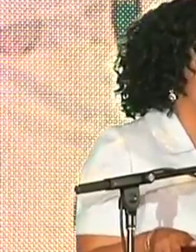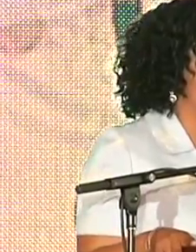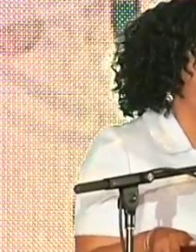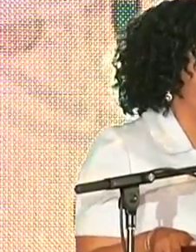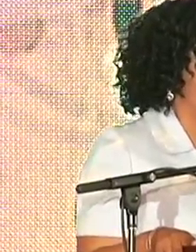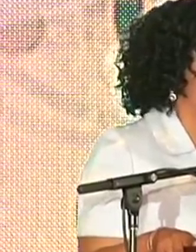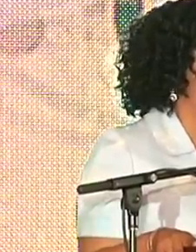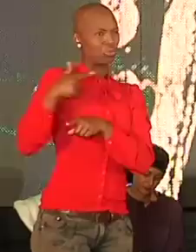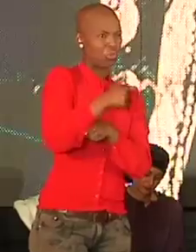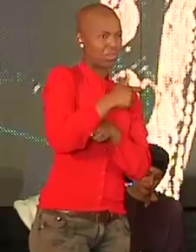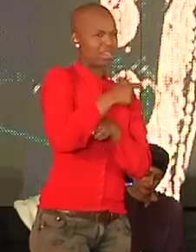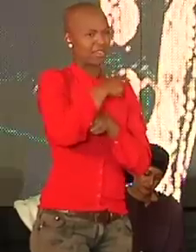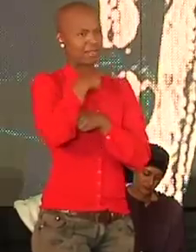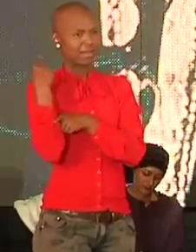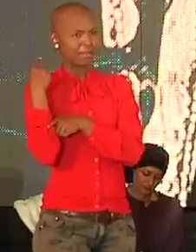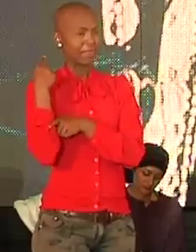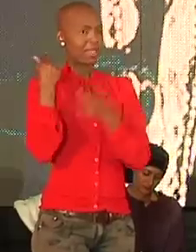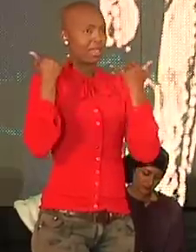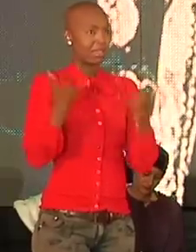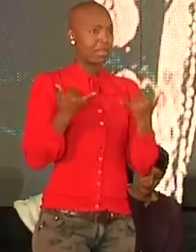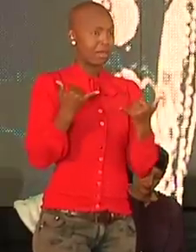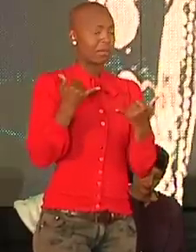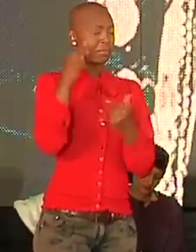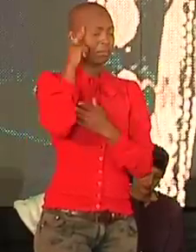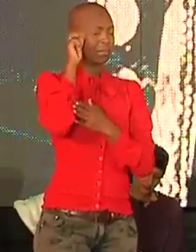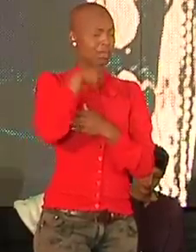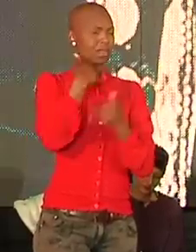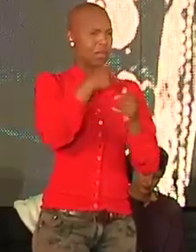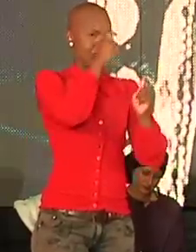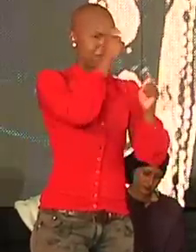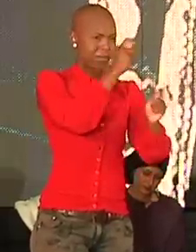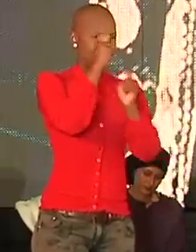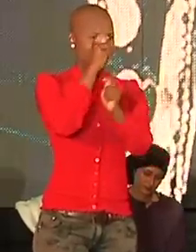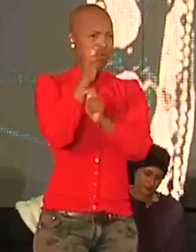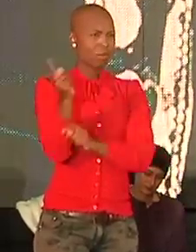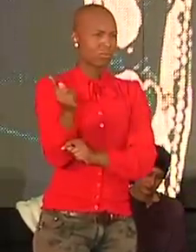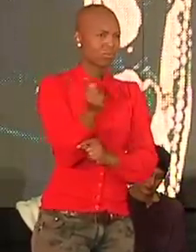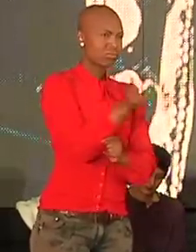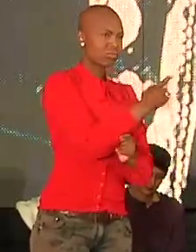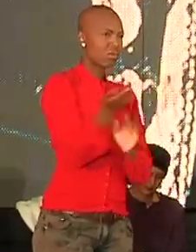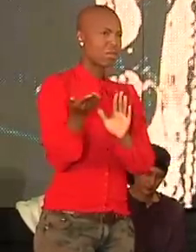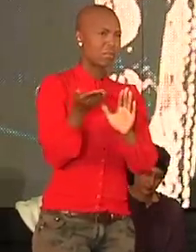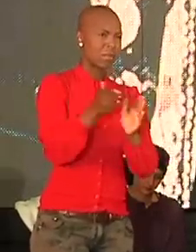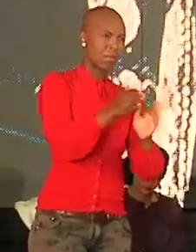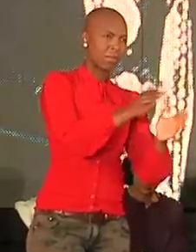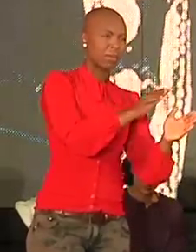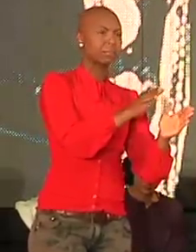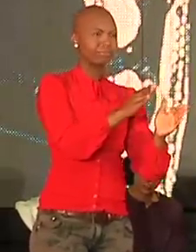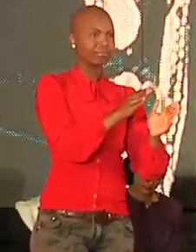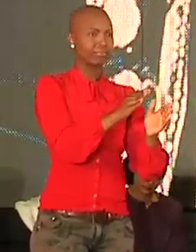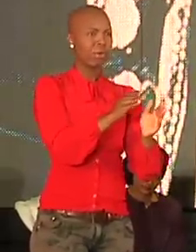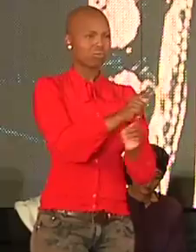all those who live in it. Today, we honor those killed in Sharpeville and all those killed before